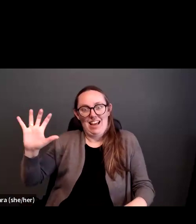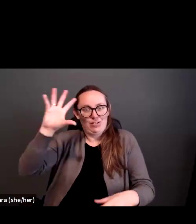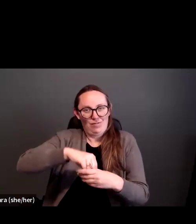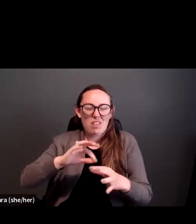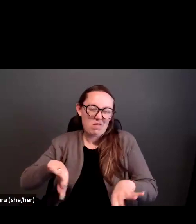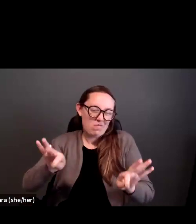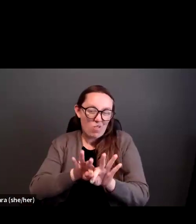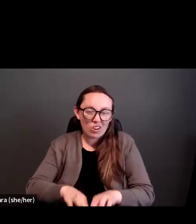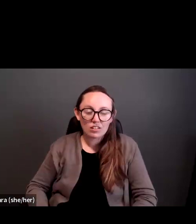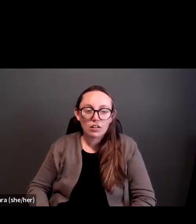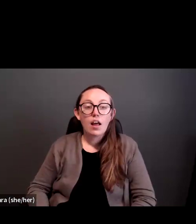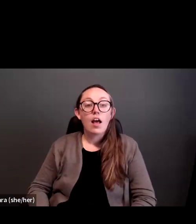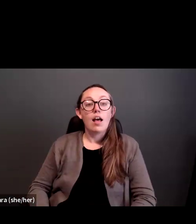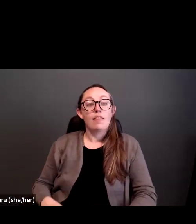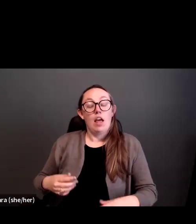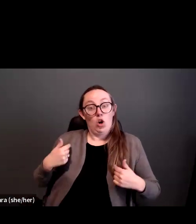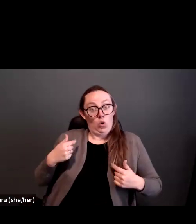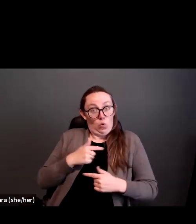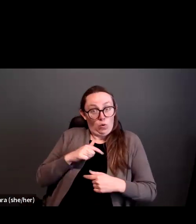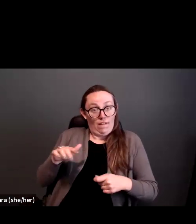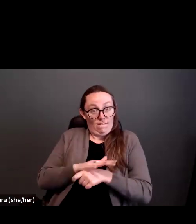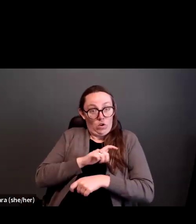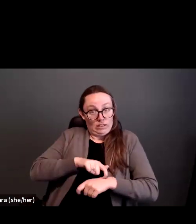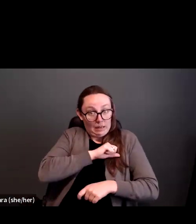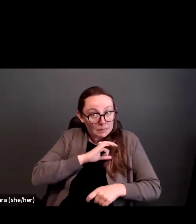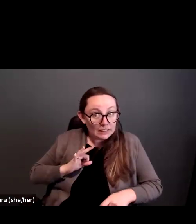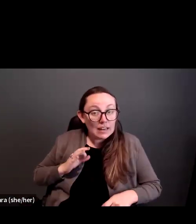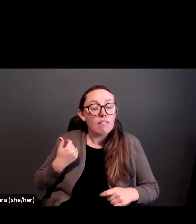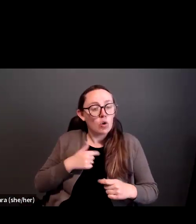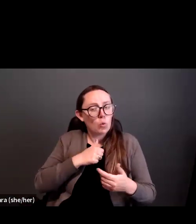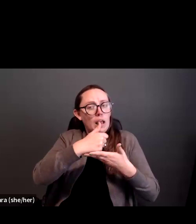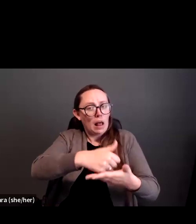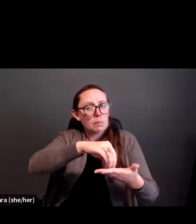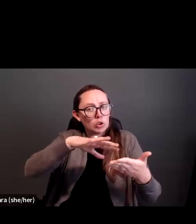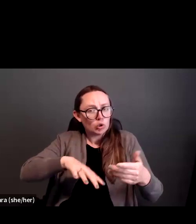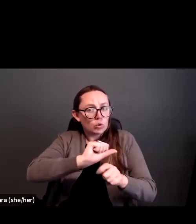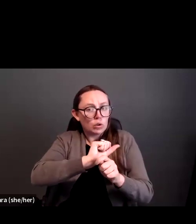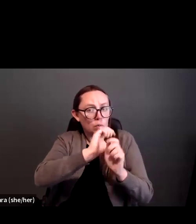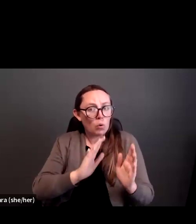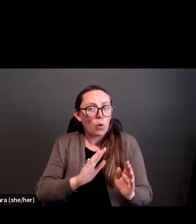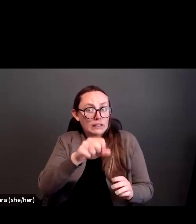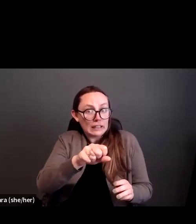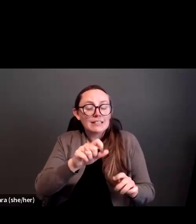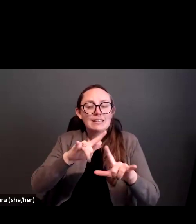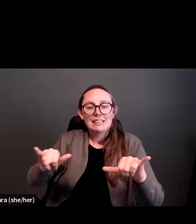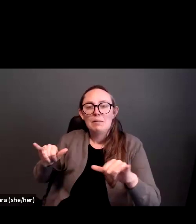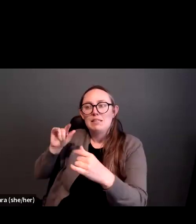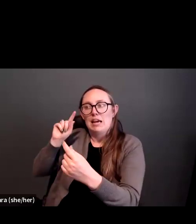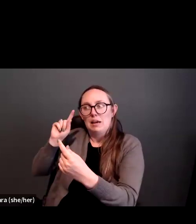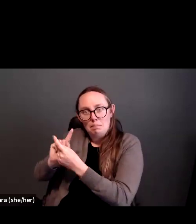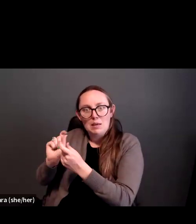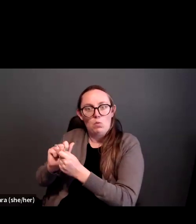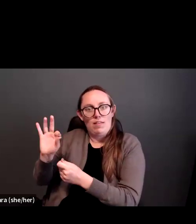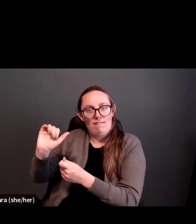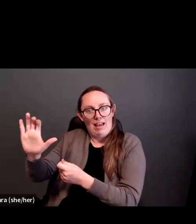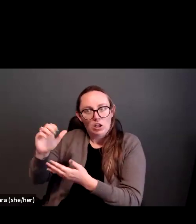is that we meet with faculty to talk about digital assignments. So, Thank you. Yeah, as a follow-up to that, I wanted to